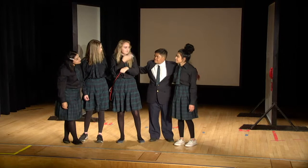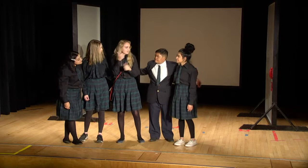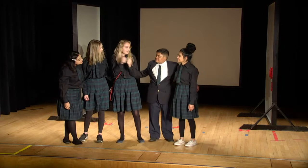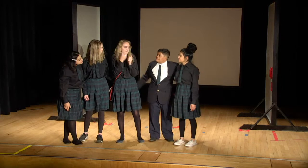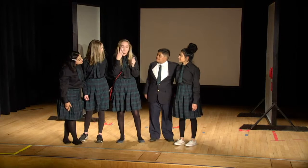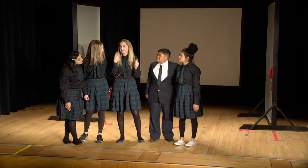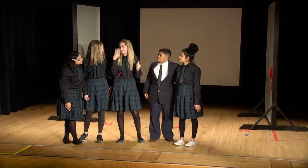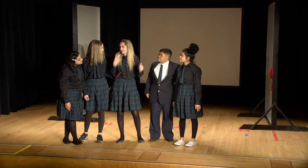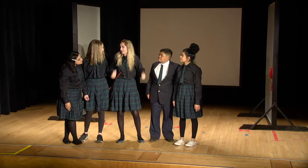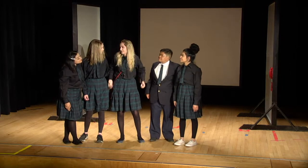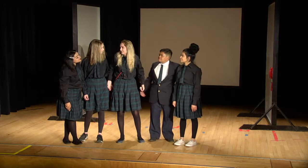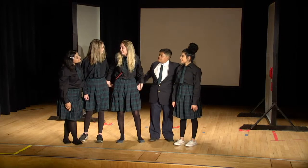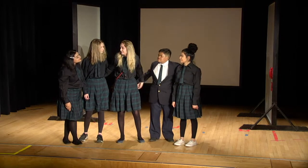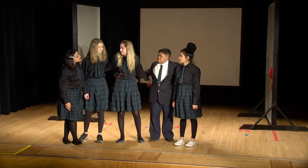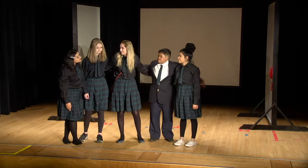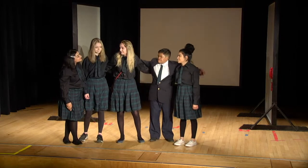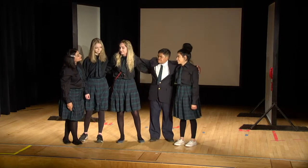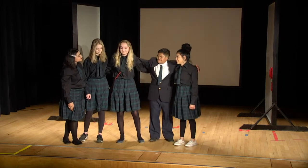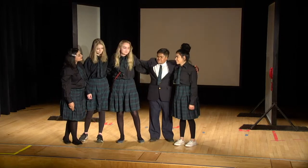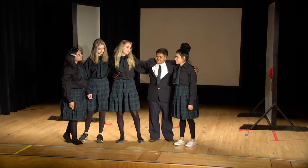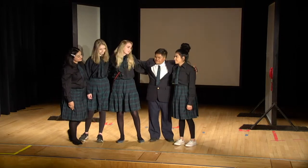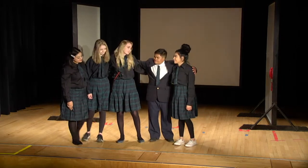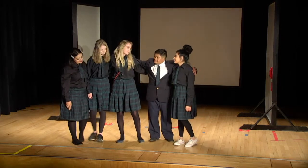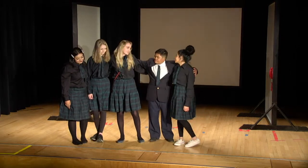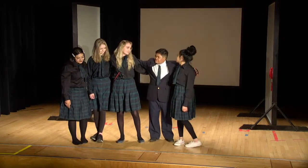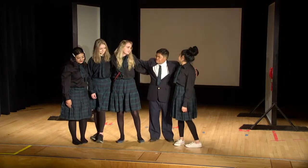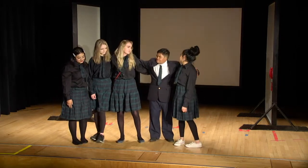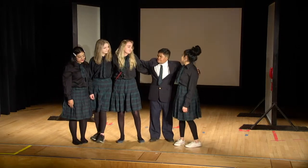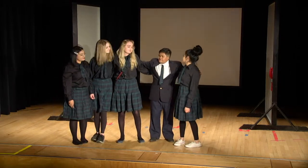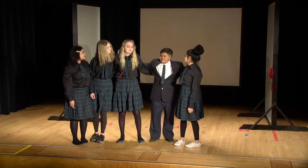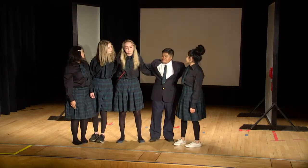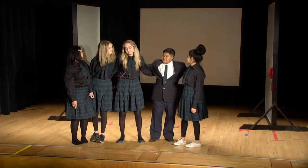But you might become better with that experience.